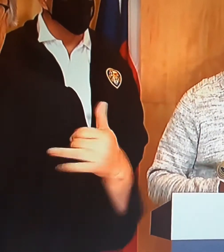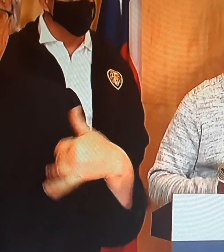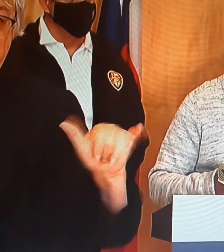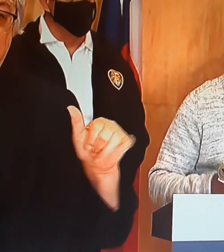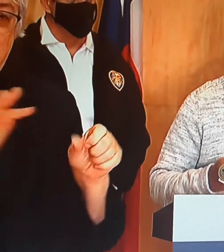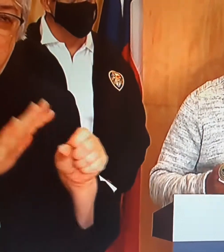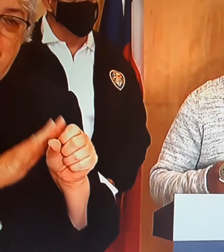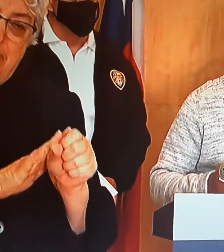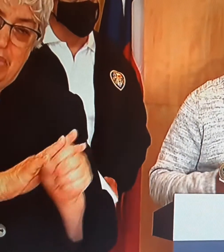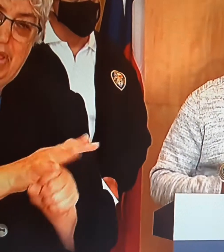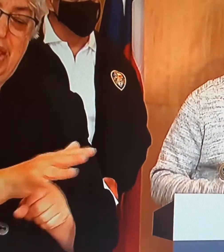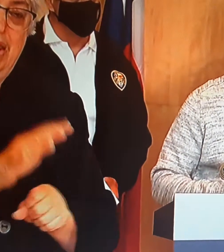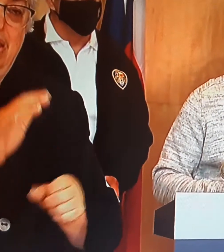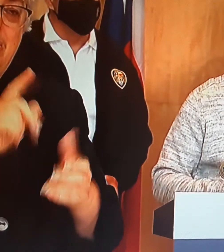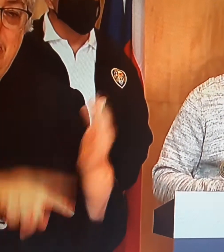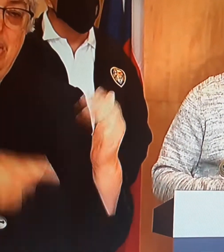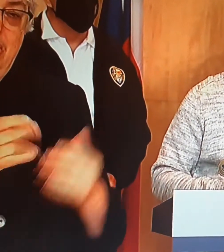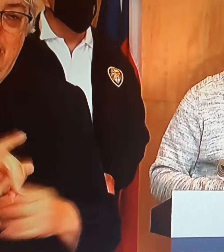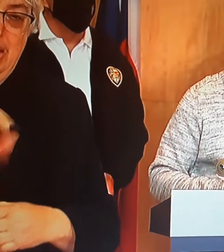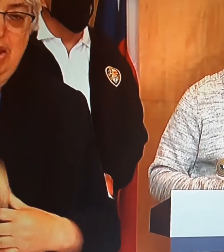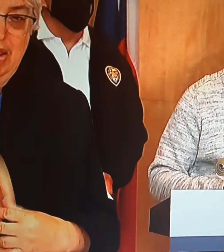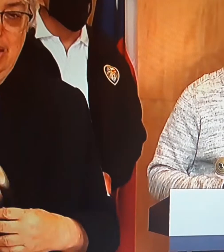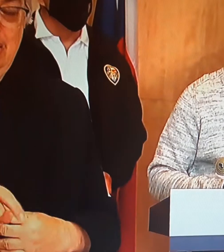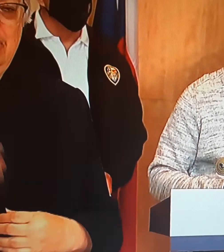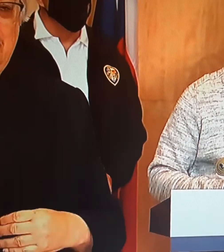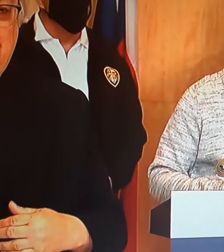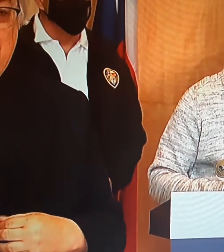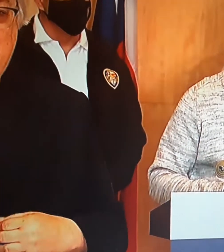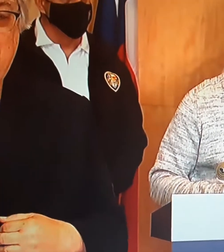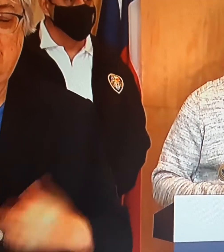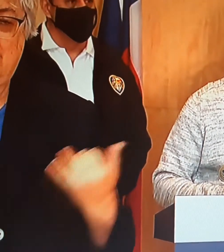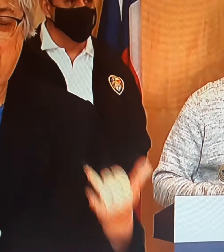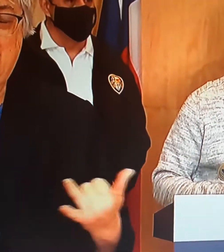behind and that we recognize that people are already under